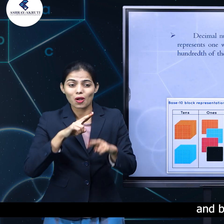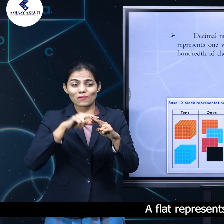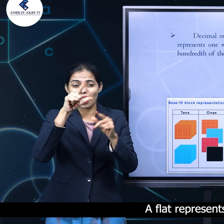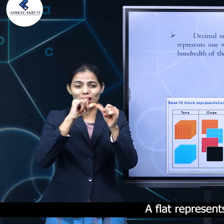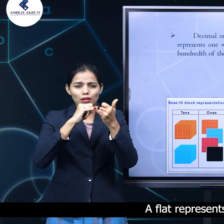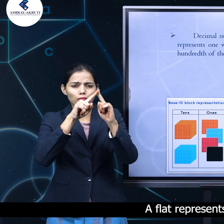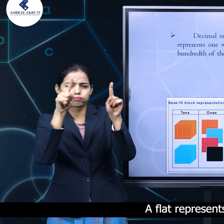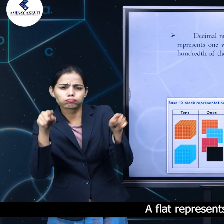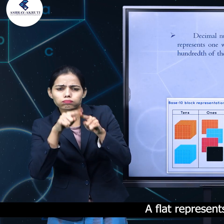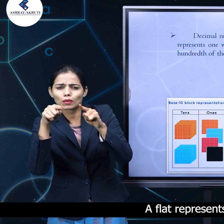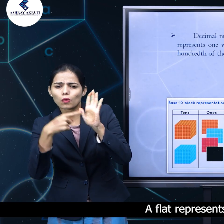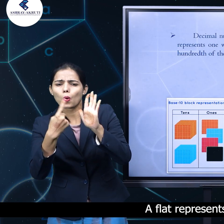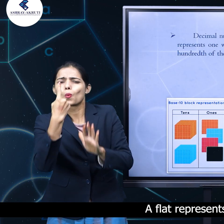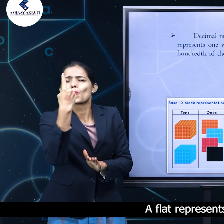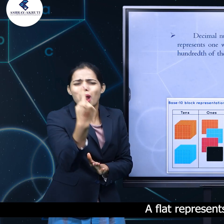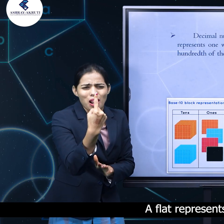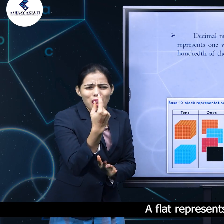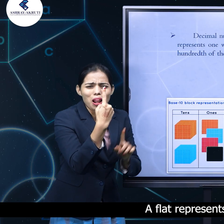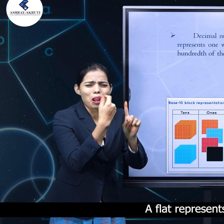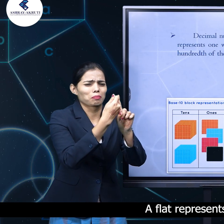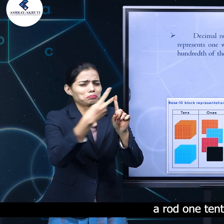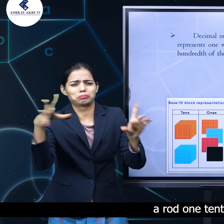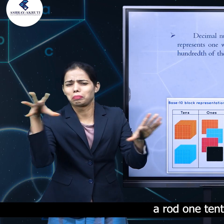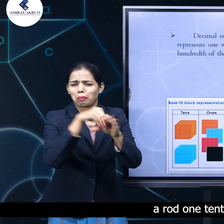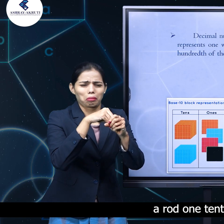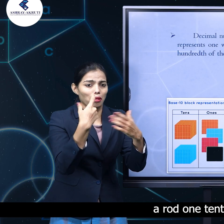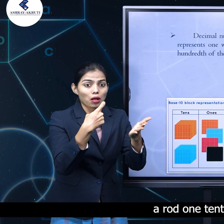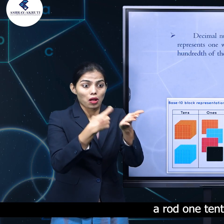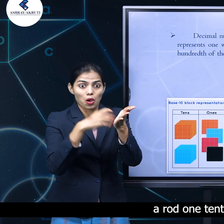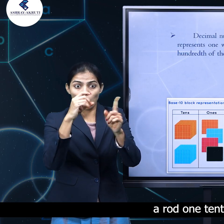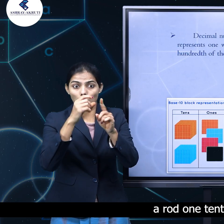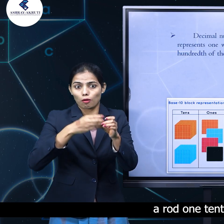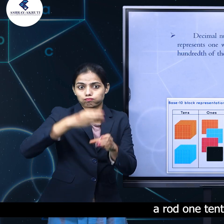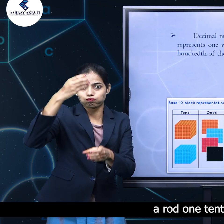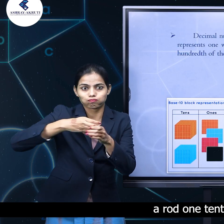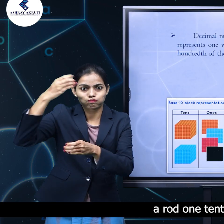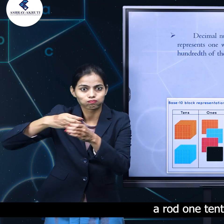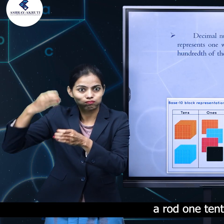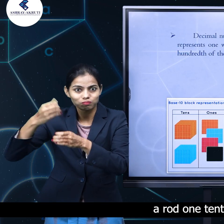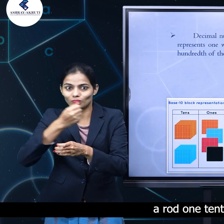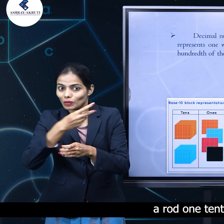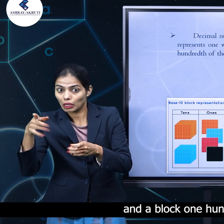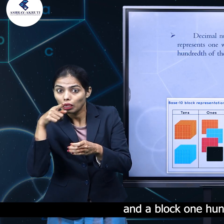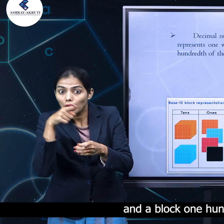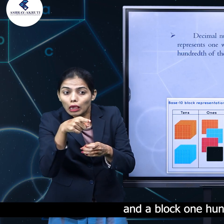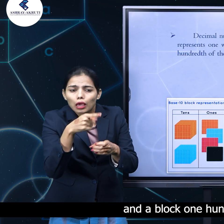A flat represents one whole unit, a rod 1/10 of the whole, and a